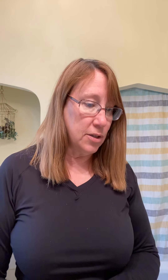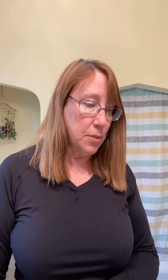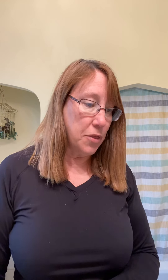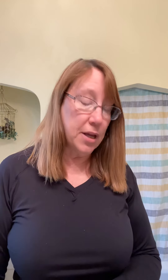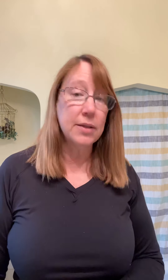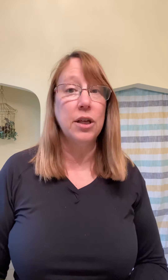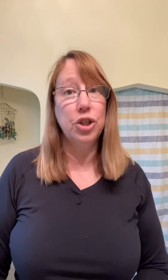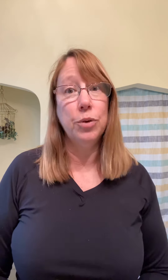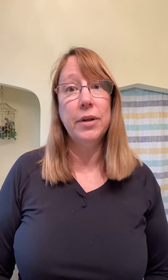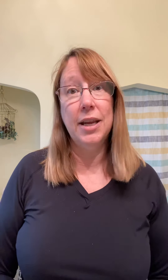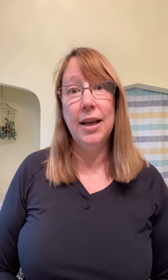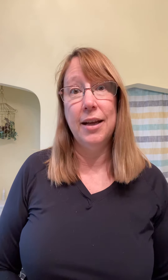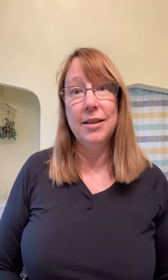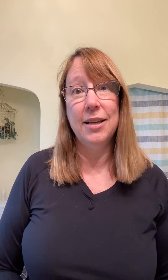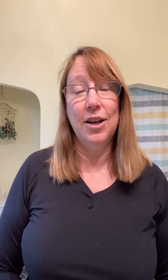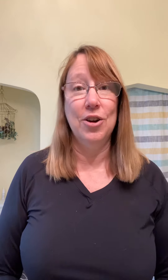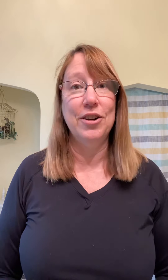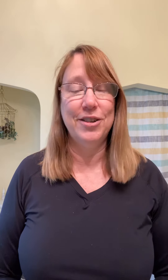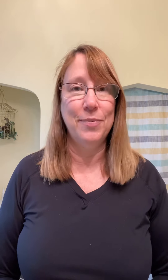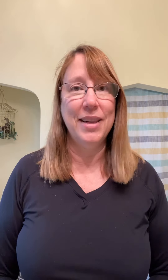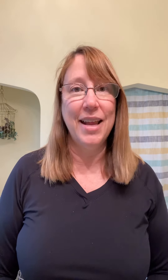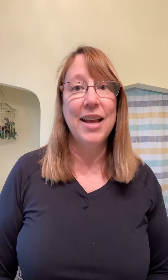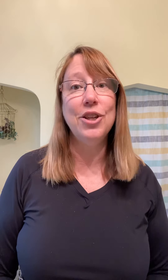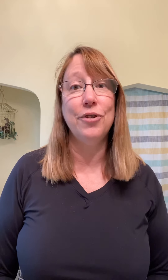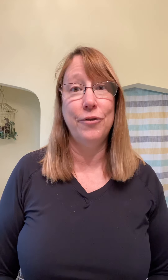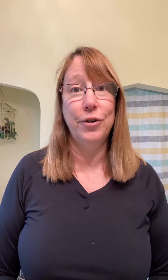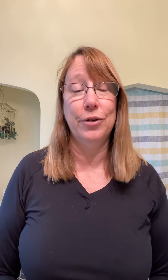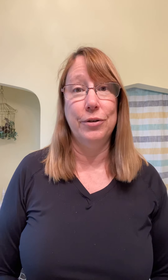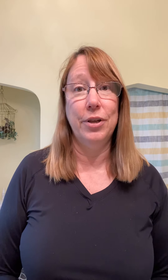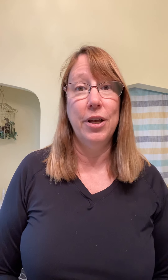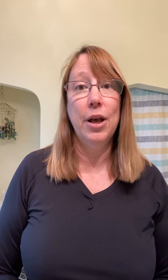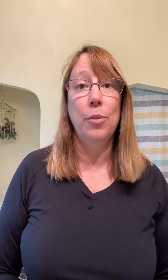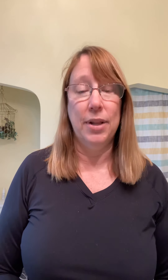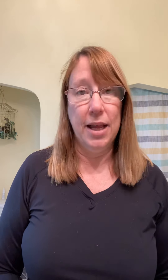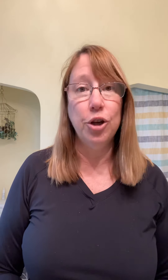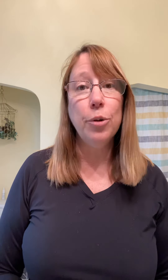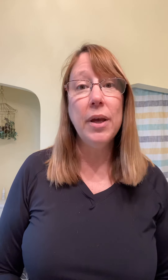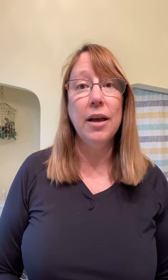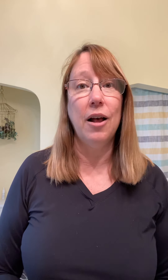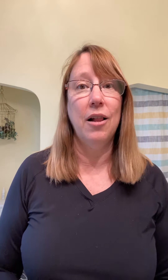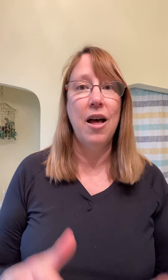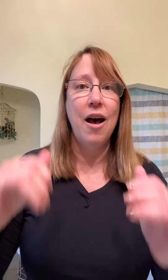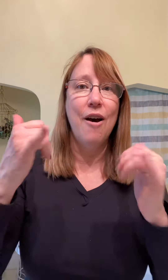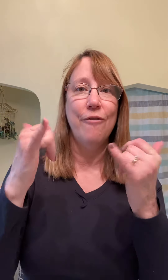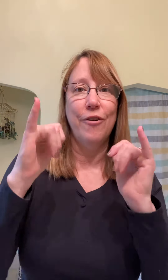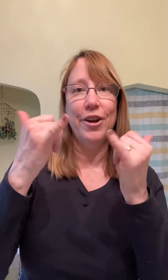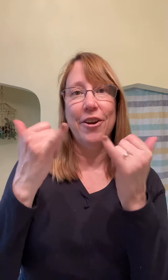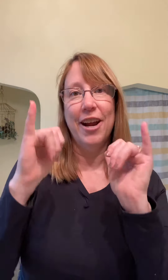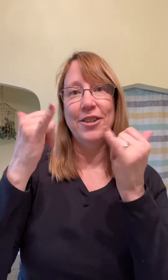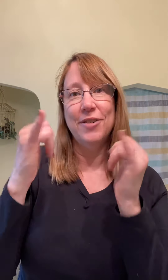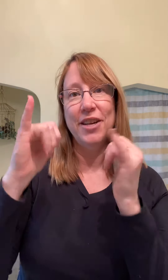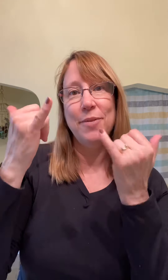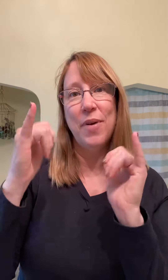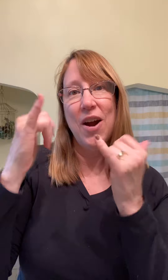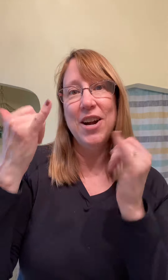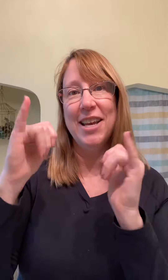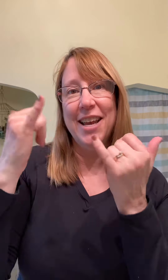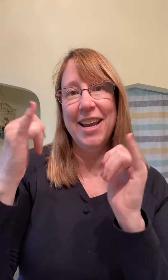some things that you would need in order to plan your food, plan your meal for your graduation